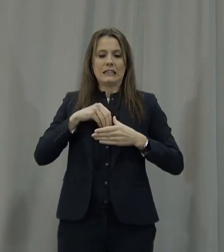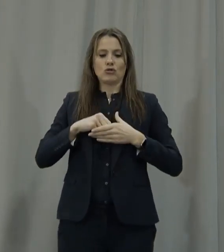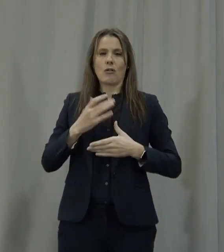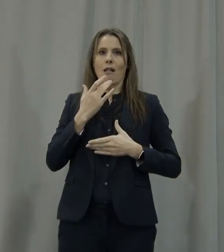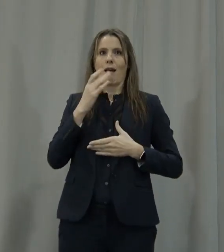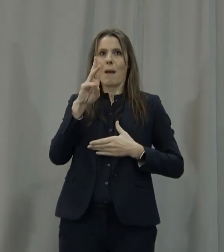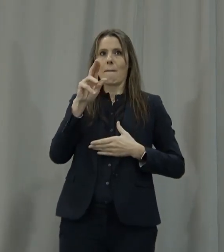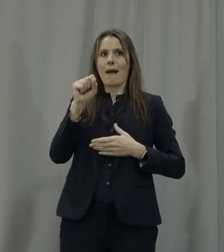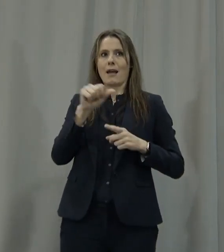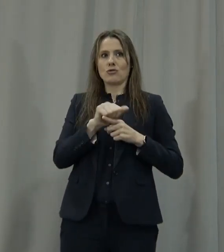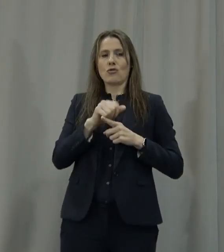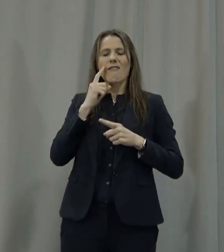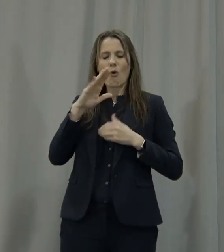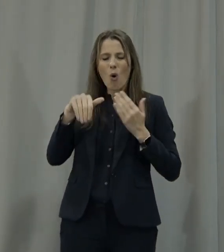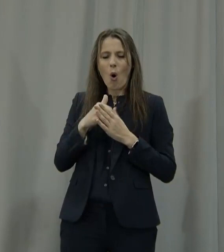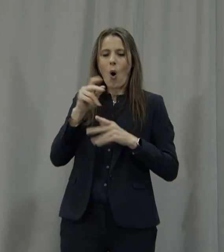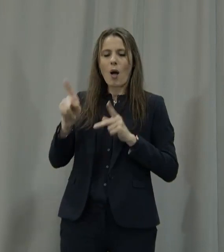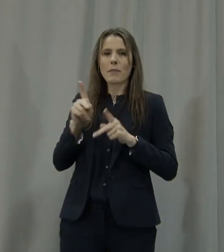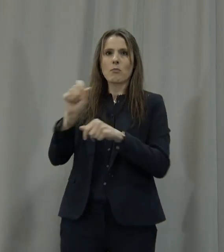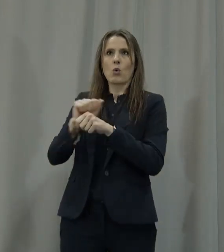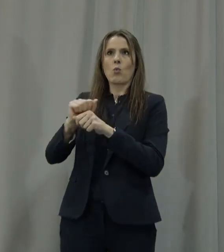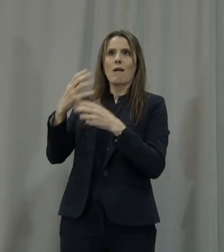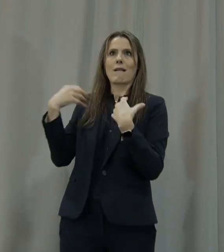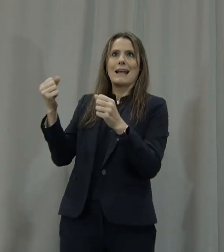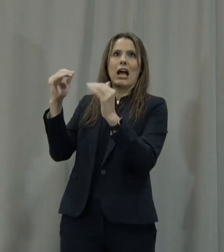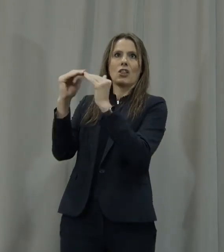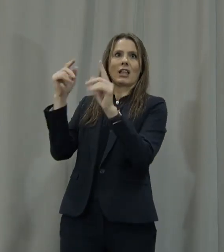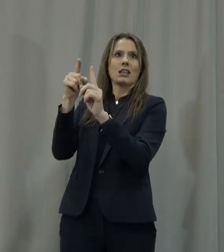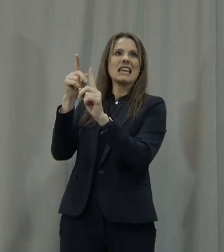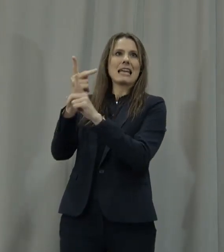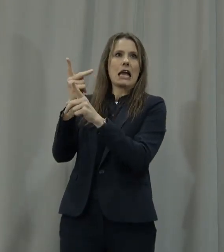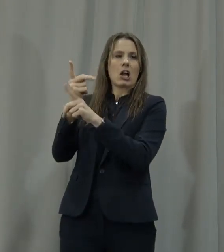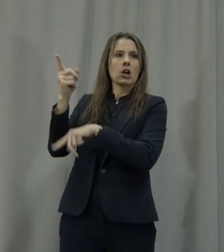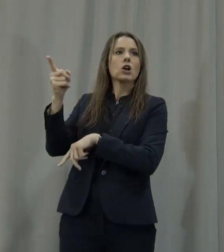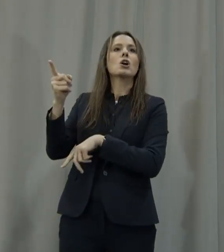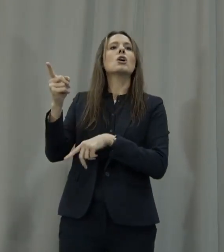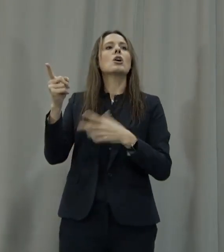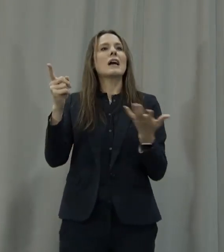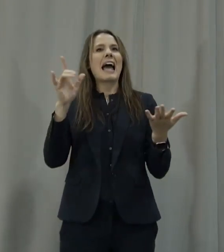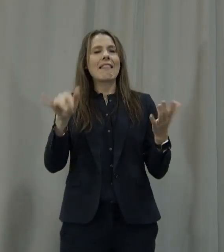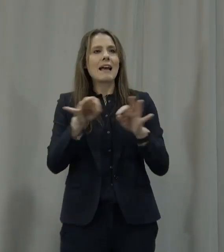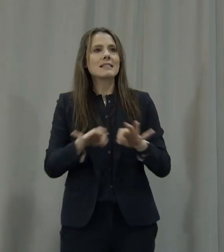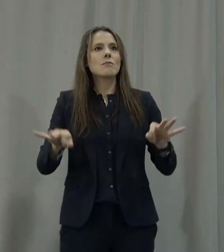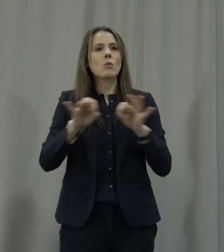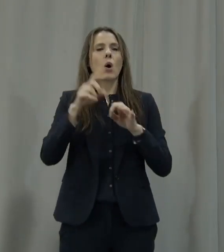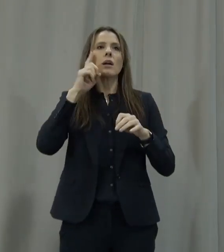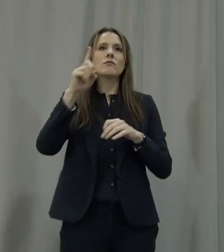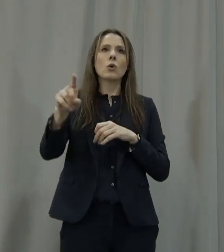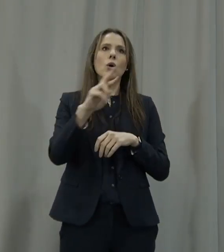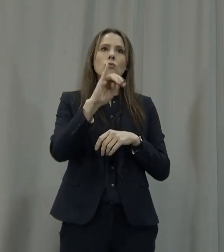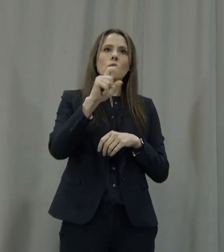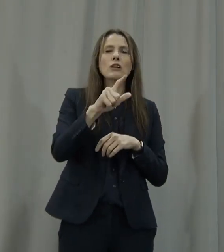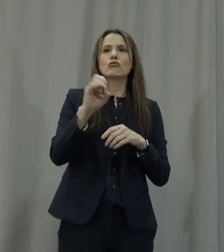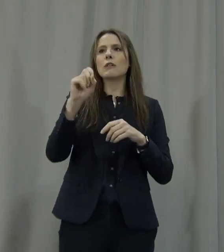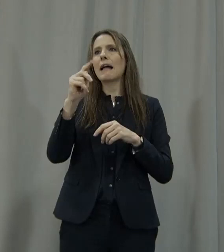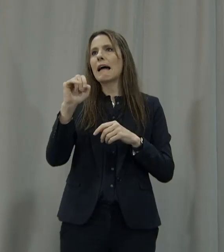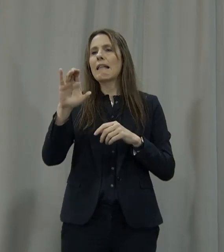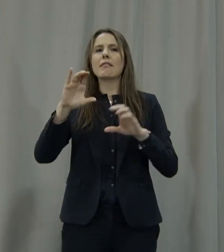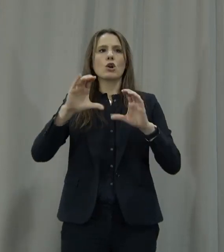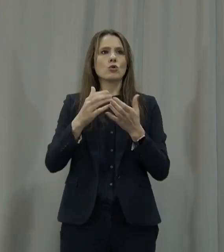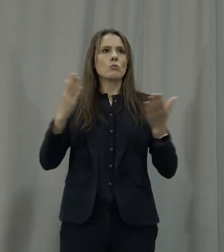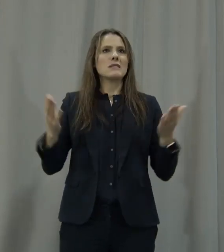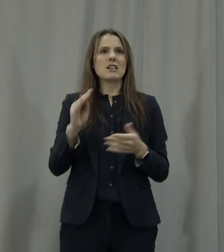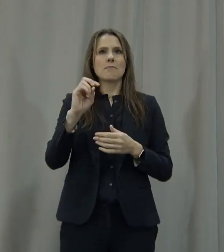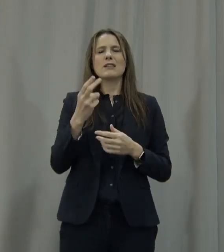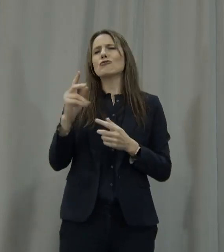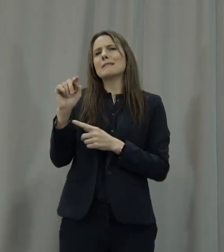and the collection and analysis of data differences in health outcomes among racial and ethnic groups in Michigan. And Tommy